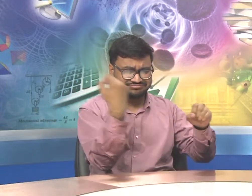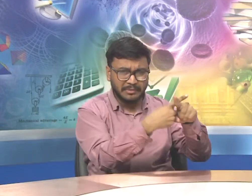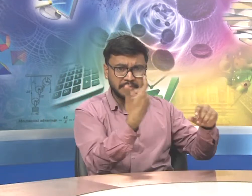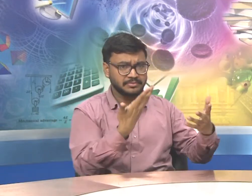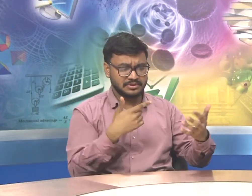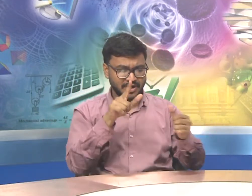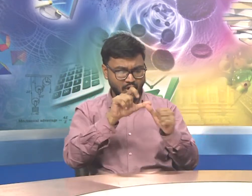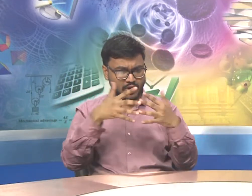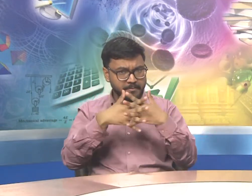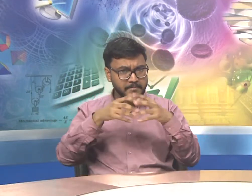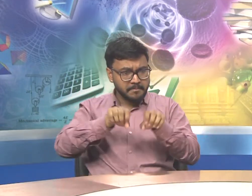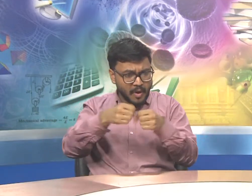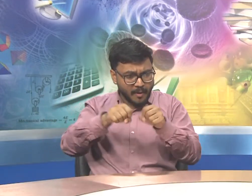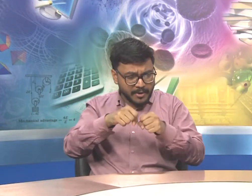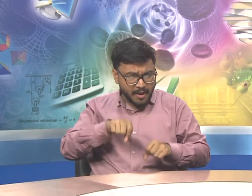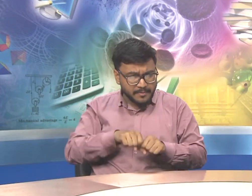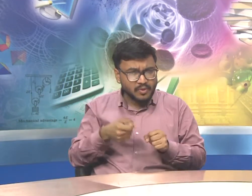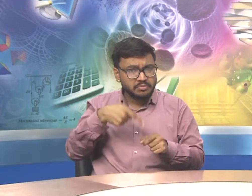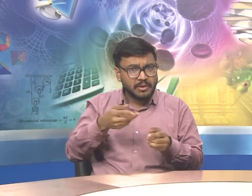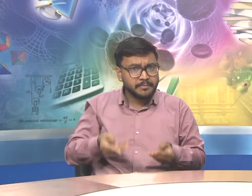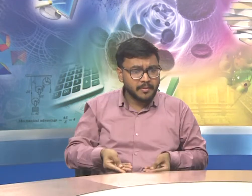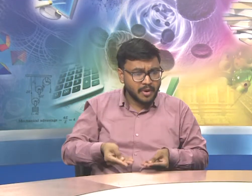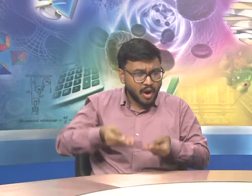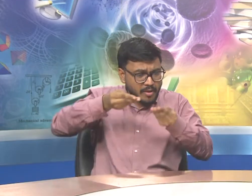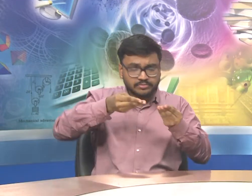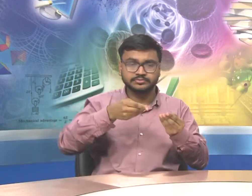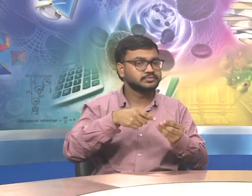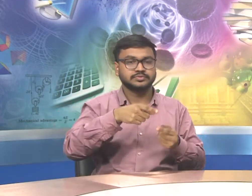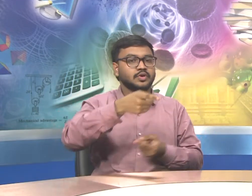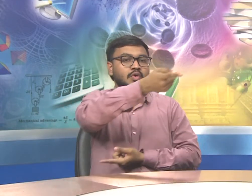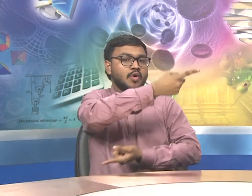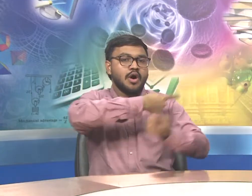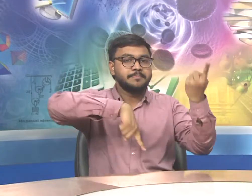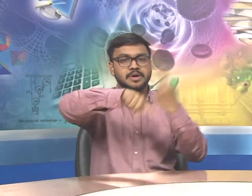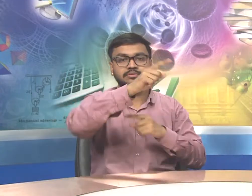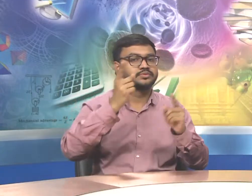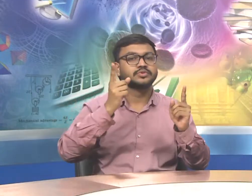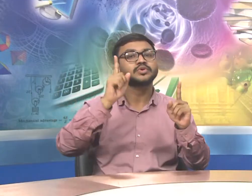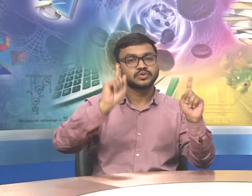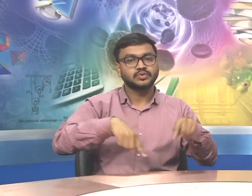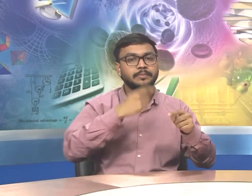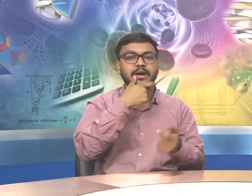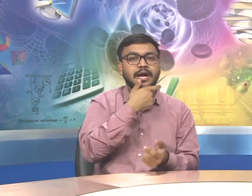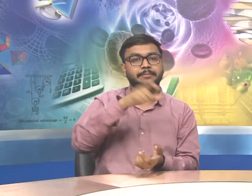And the Supreme Court is its interpreter and guardian.